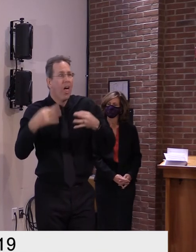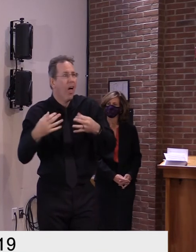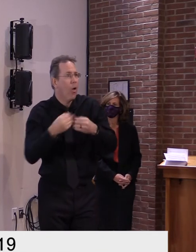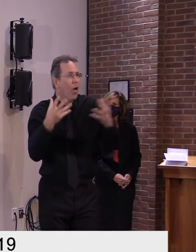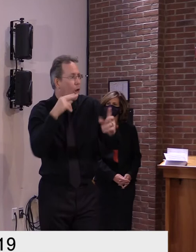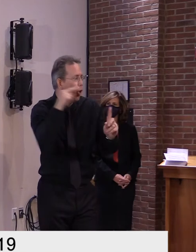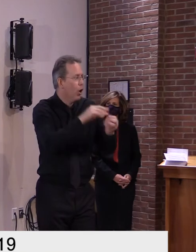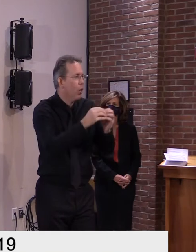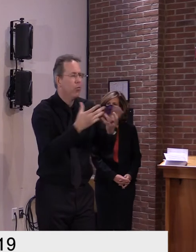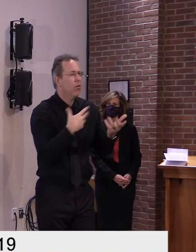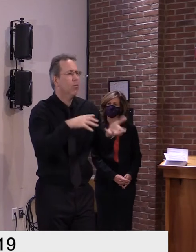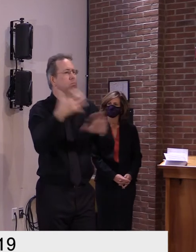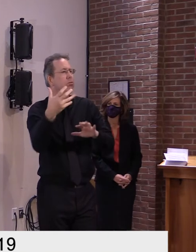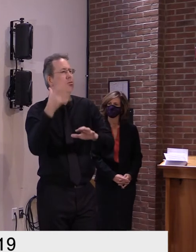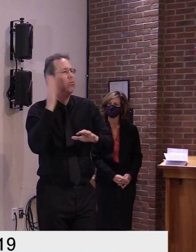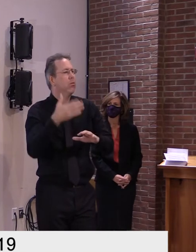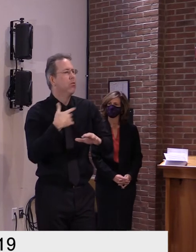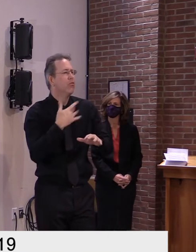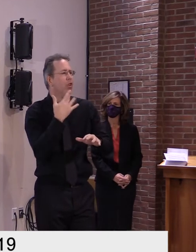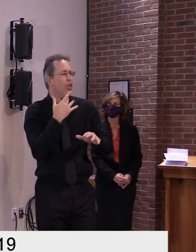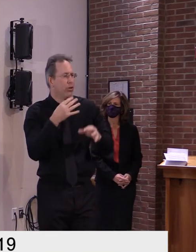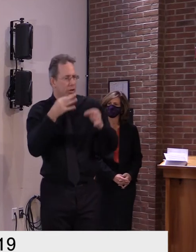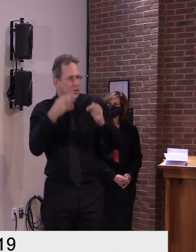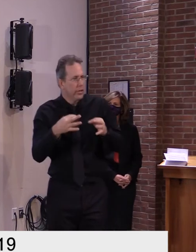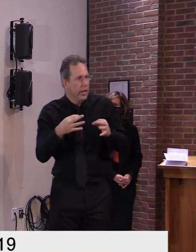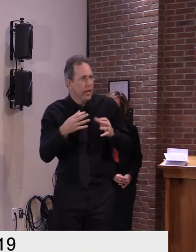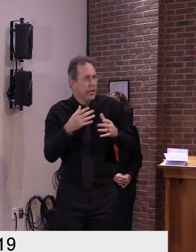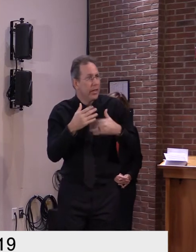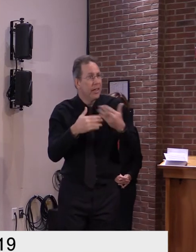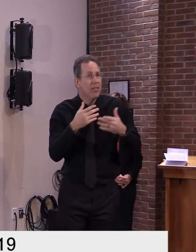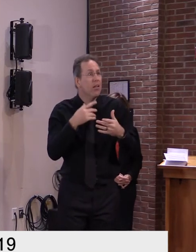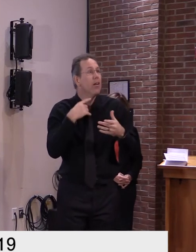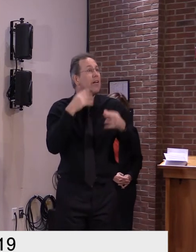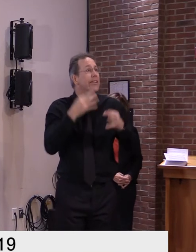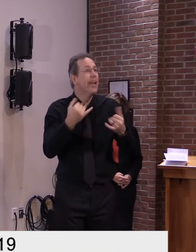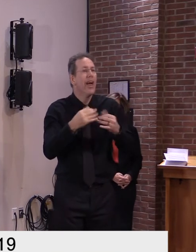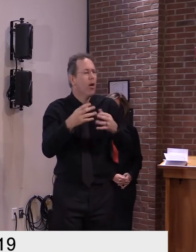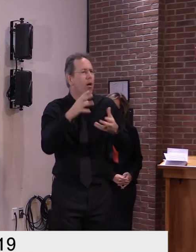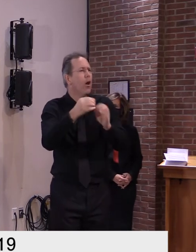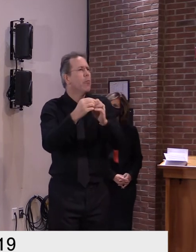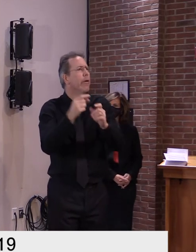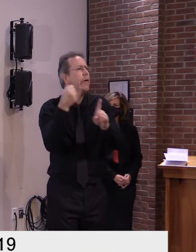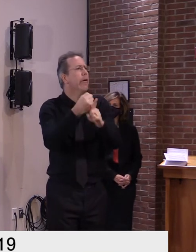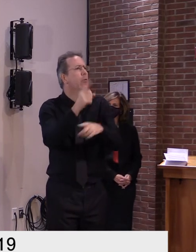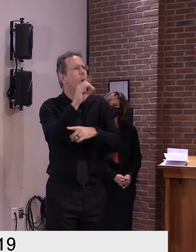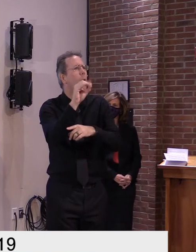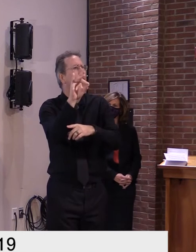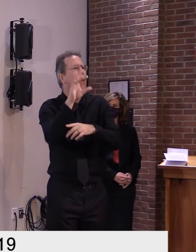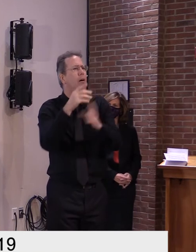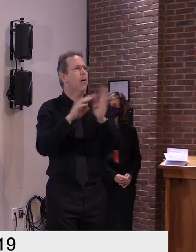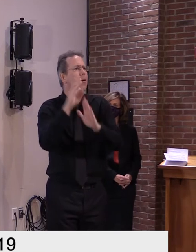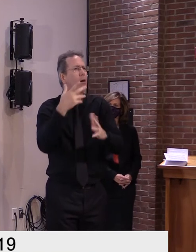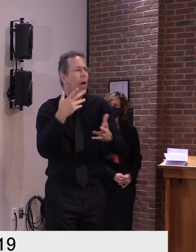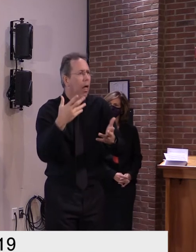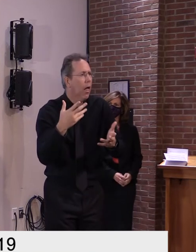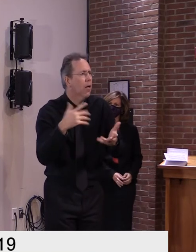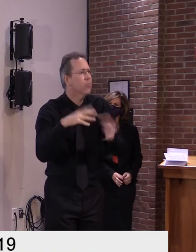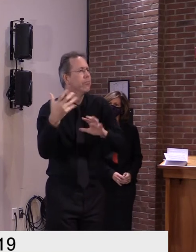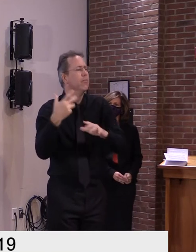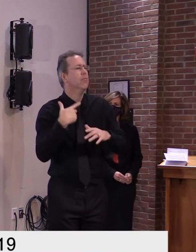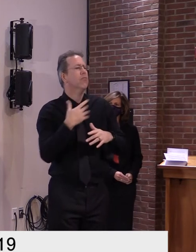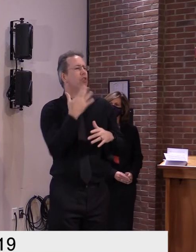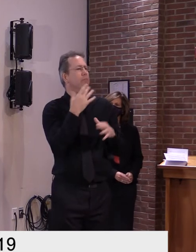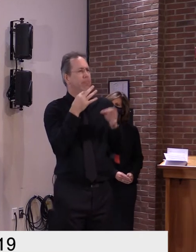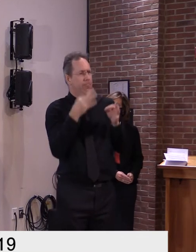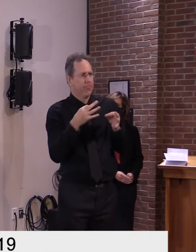was 180, then we'd have a problem. But if it continues to level out and decline a bit, then